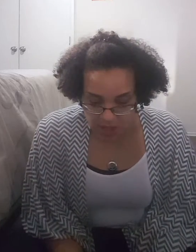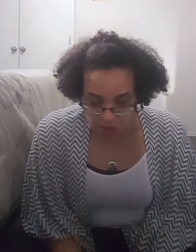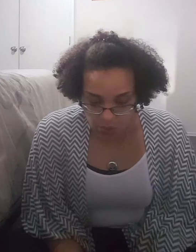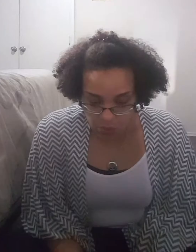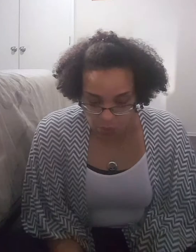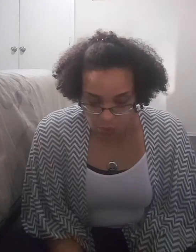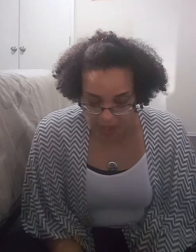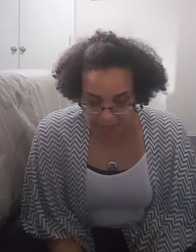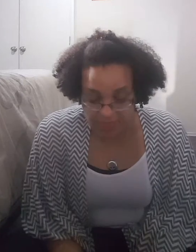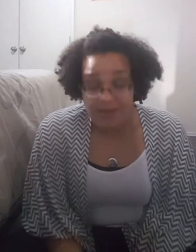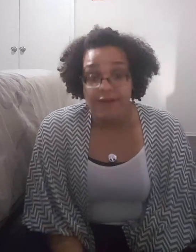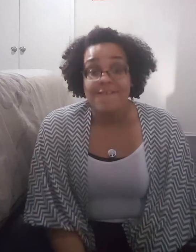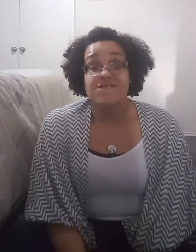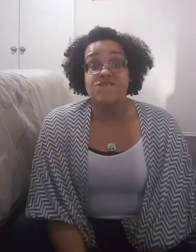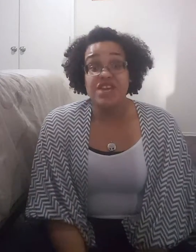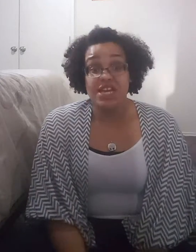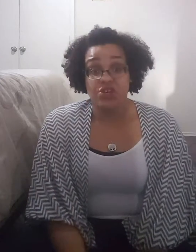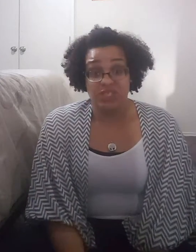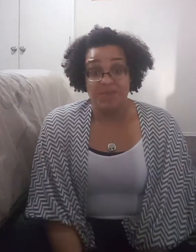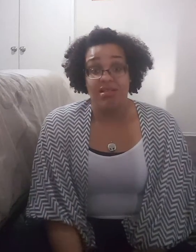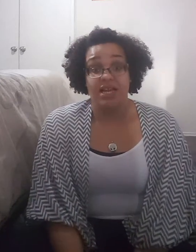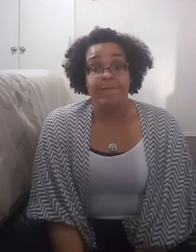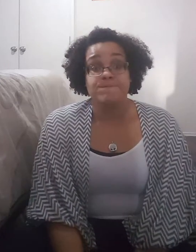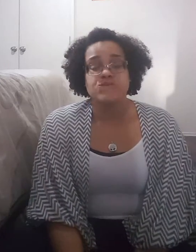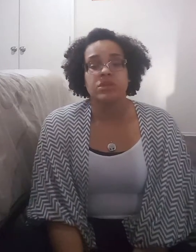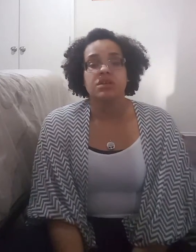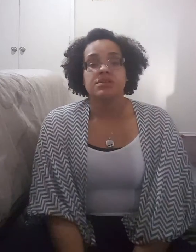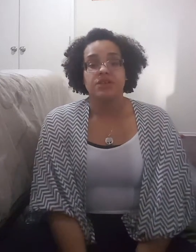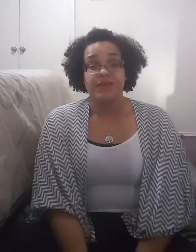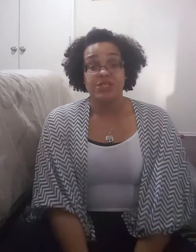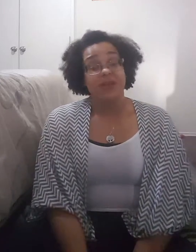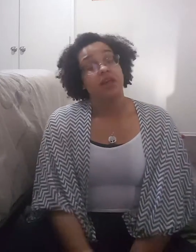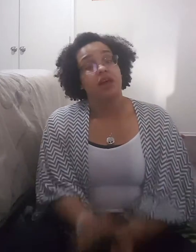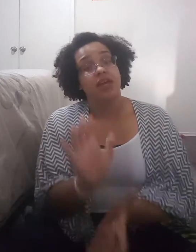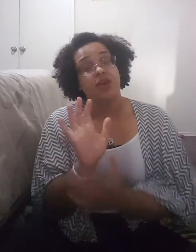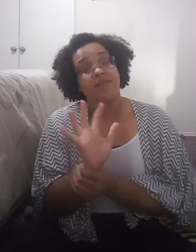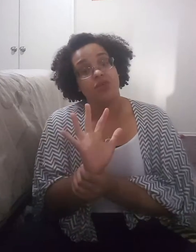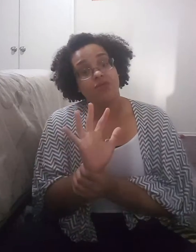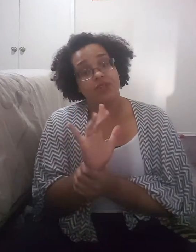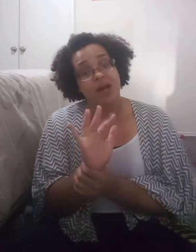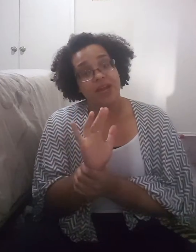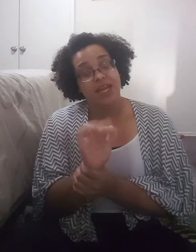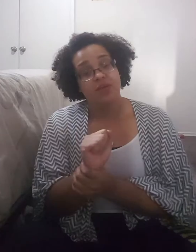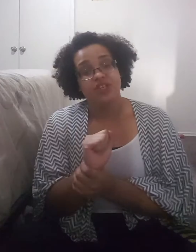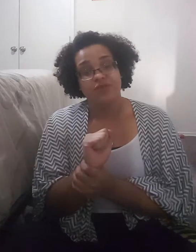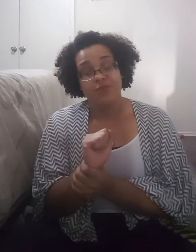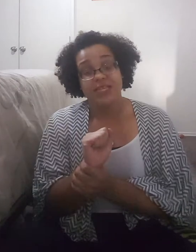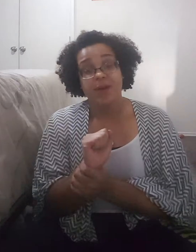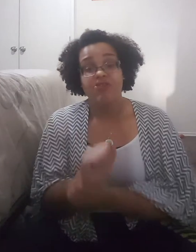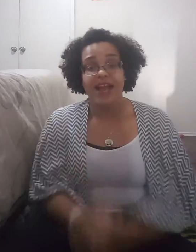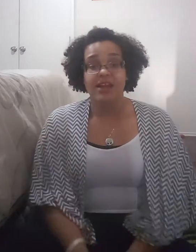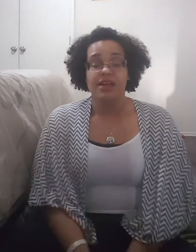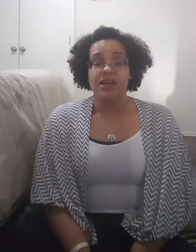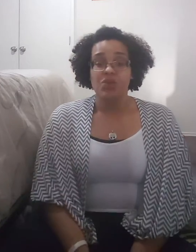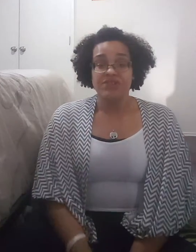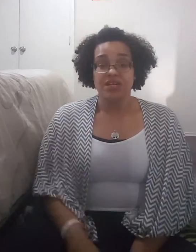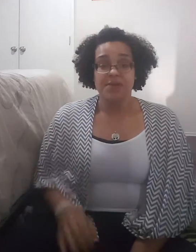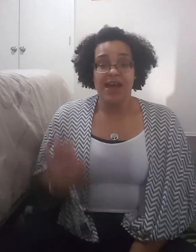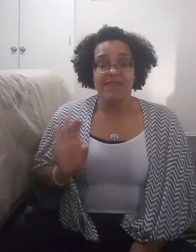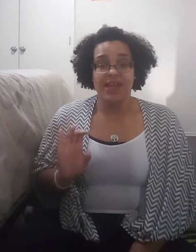now with finger spelling. So finger spelling, again, you have your dominant hand, which for me it's my right. We've talked about having it